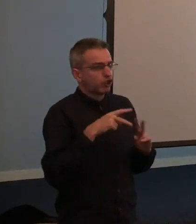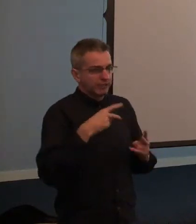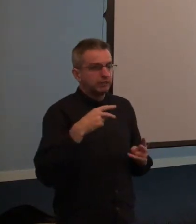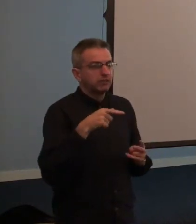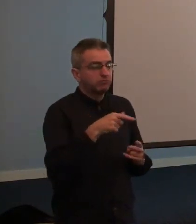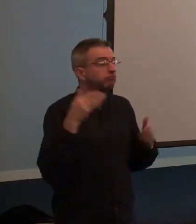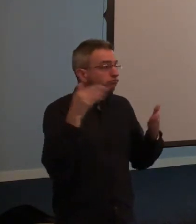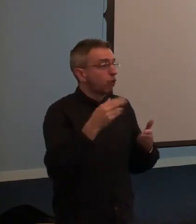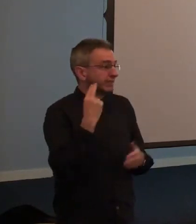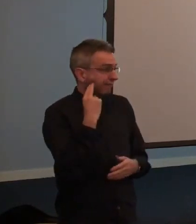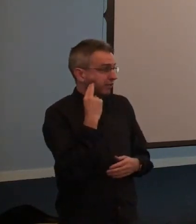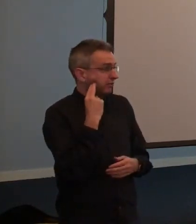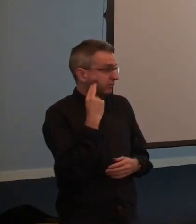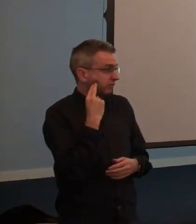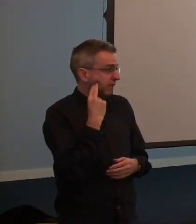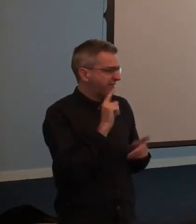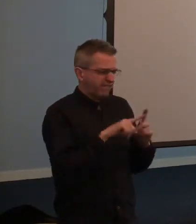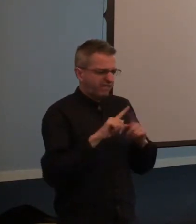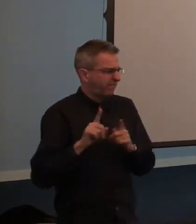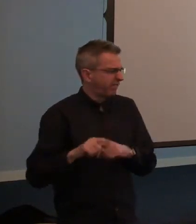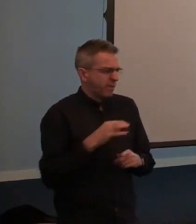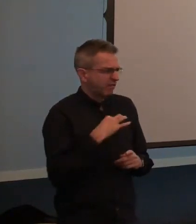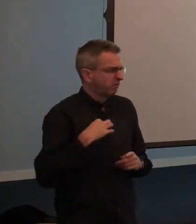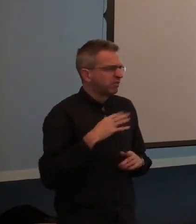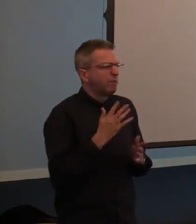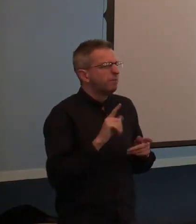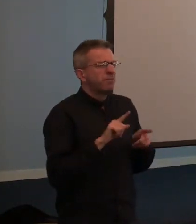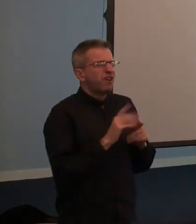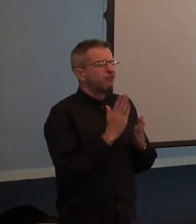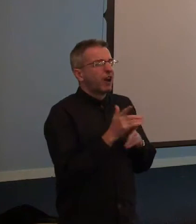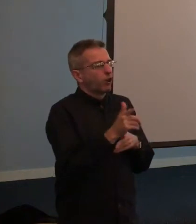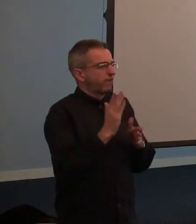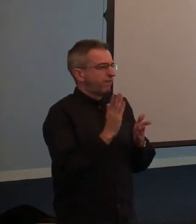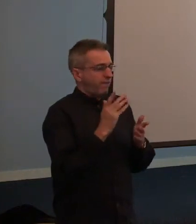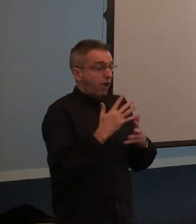I've seen some research before about medical genetics and deafness.